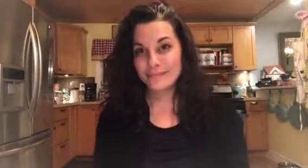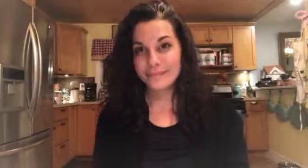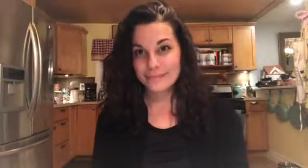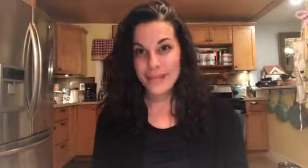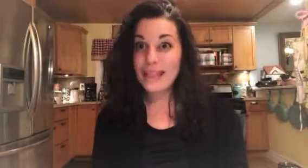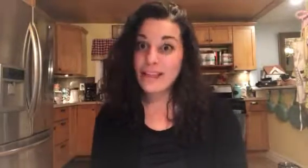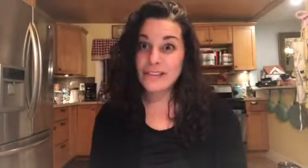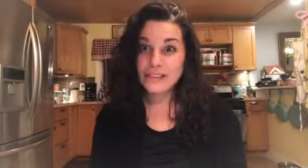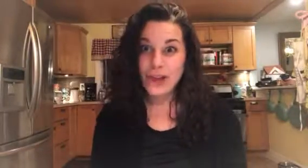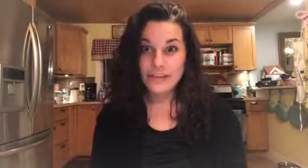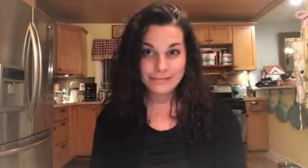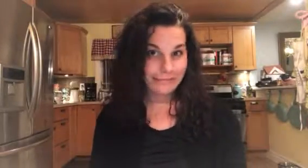I love this song.